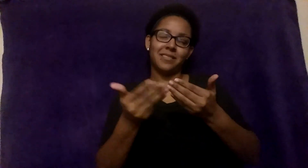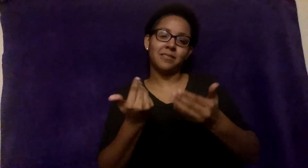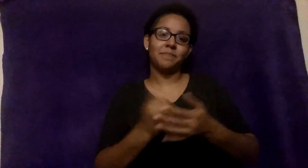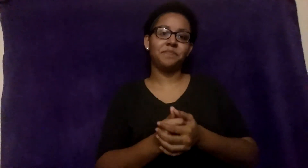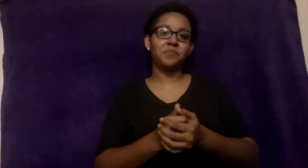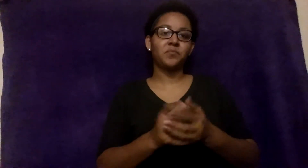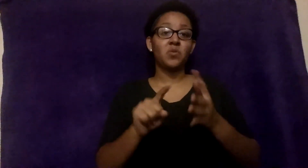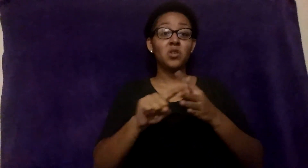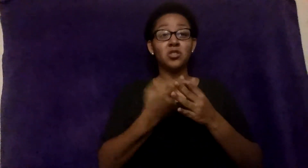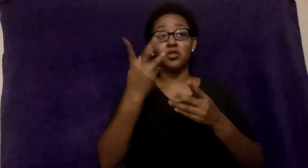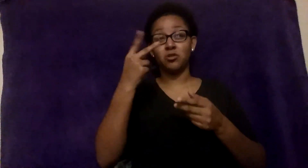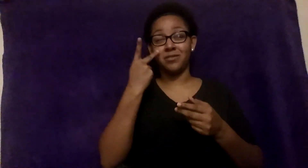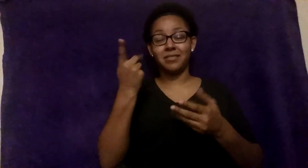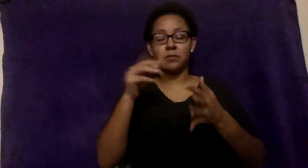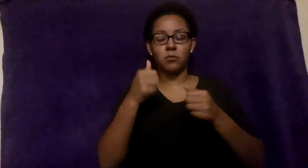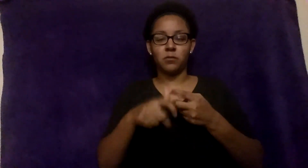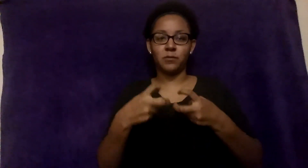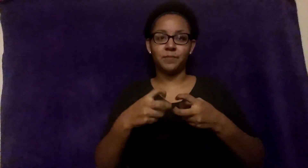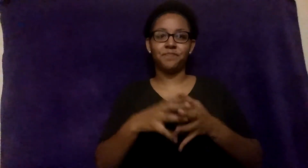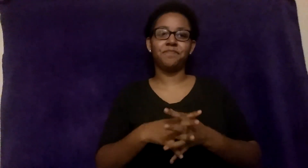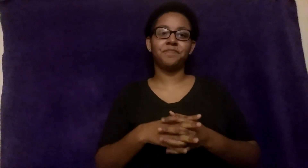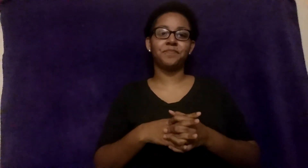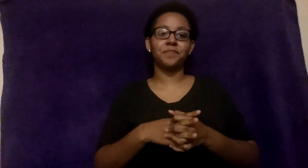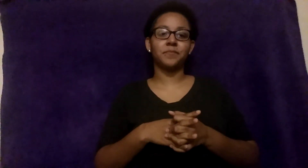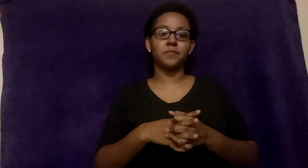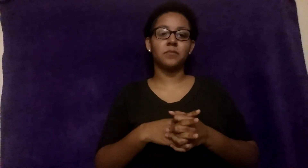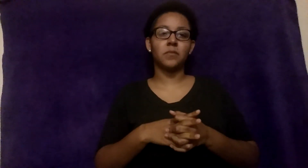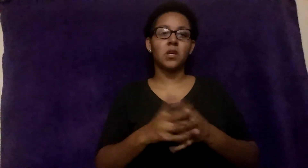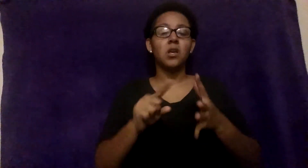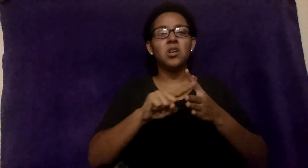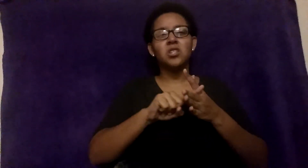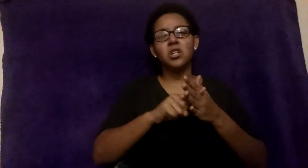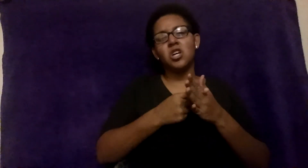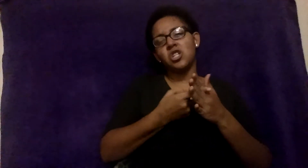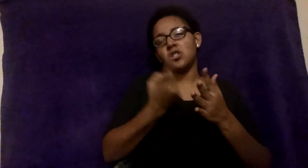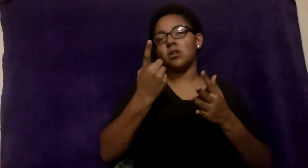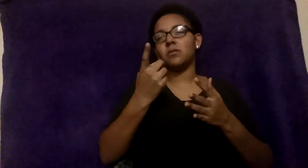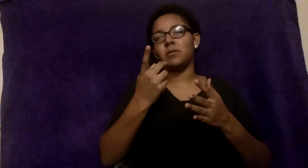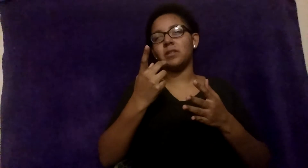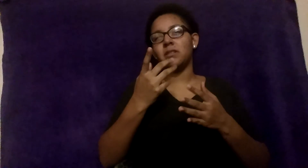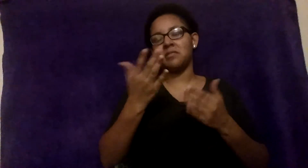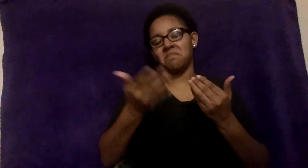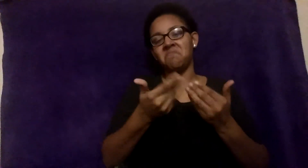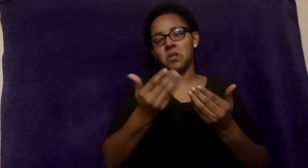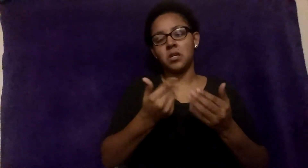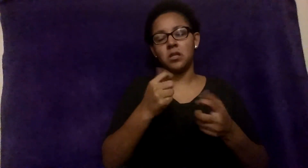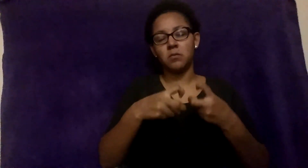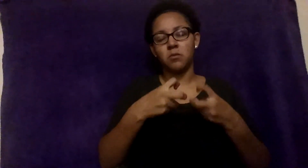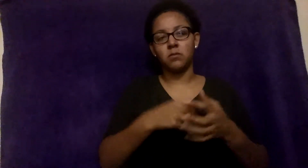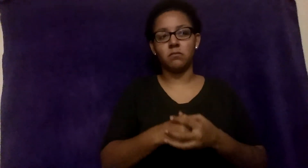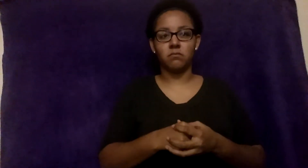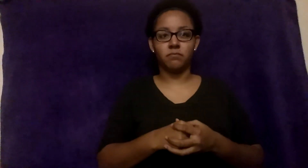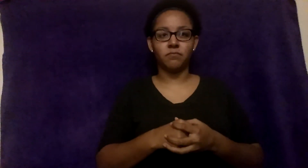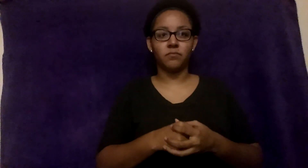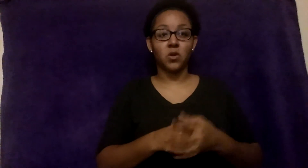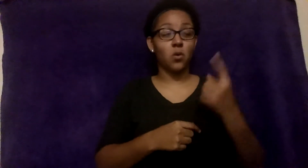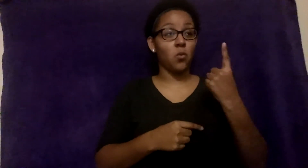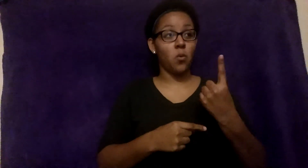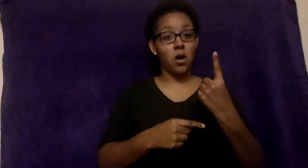say, some problems. Well, let's say I start with an old classic. 1 plus